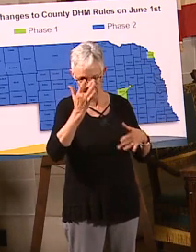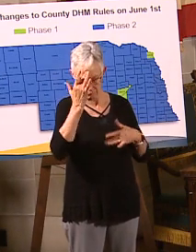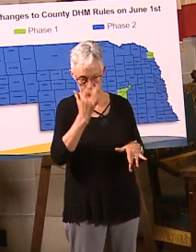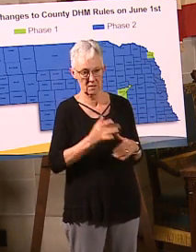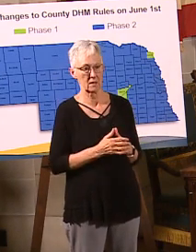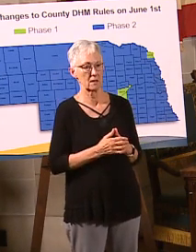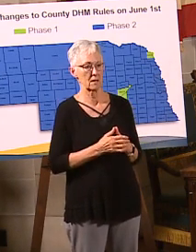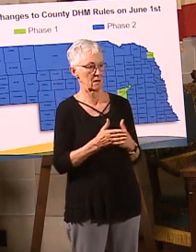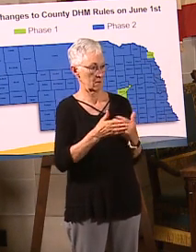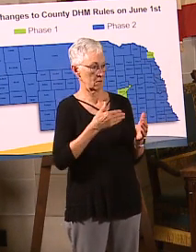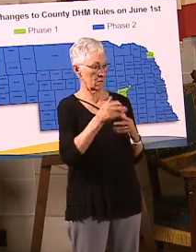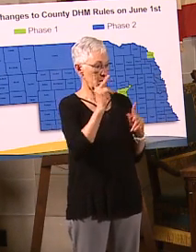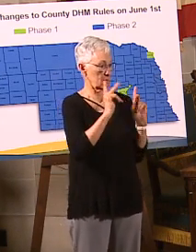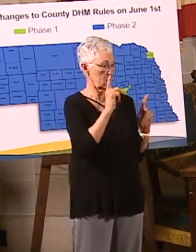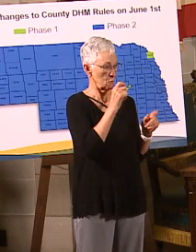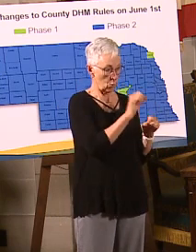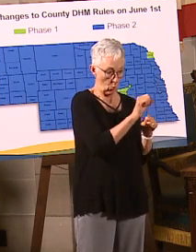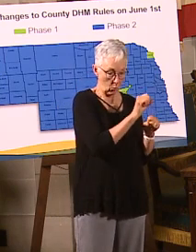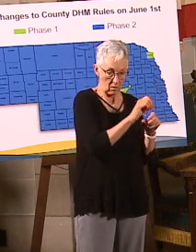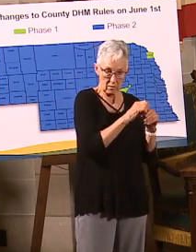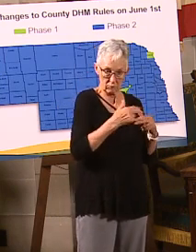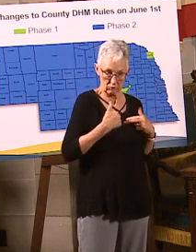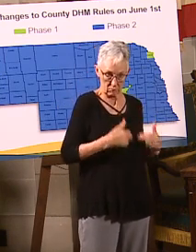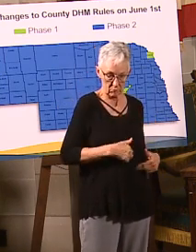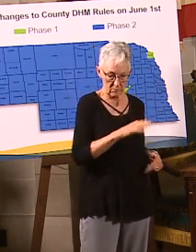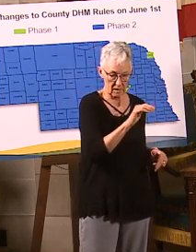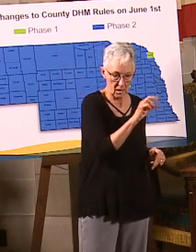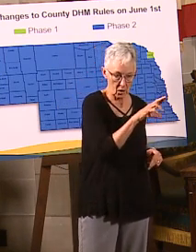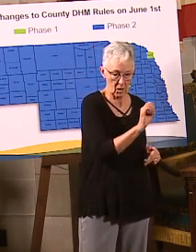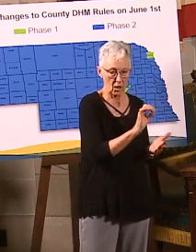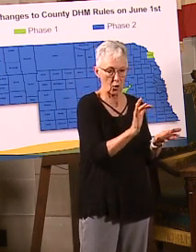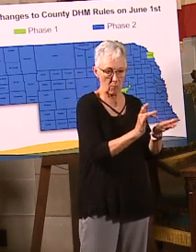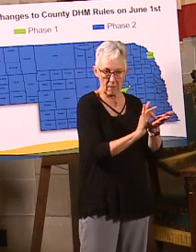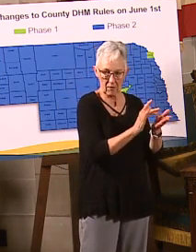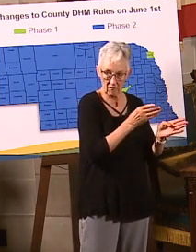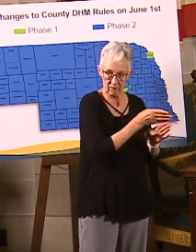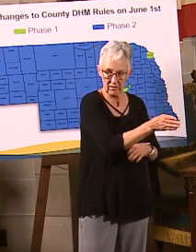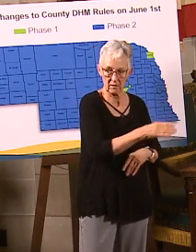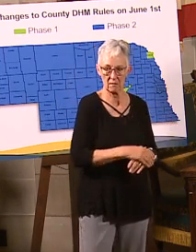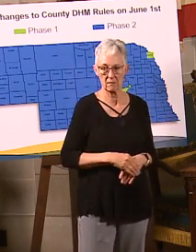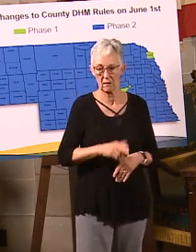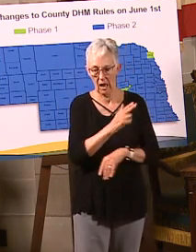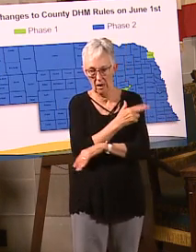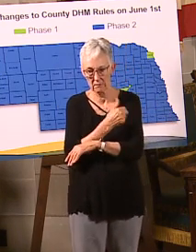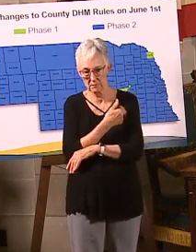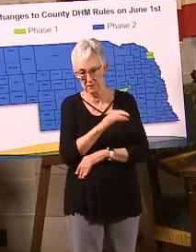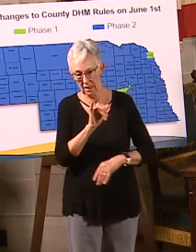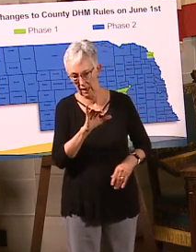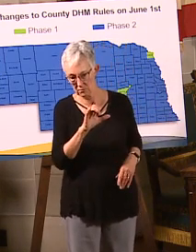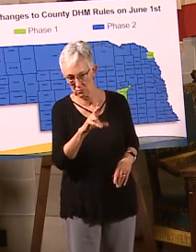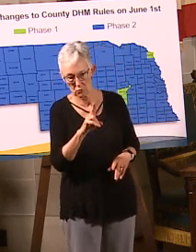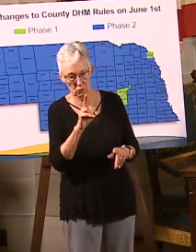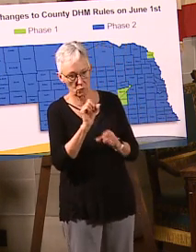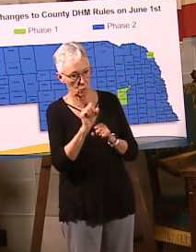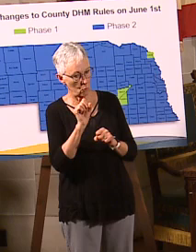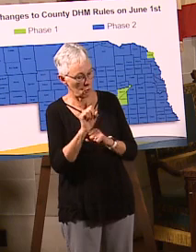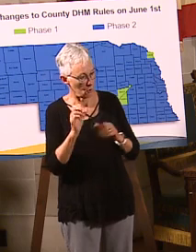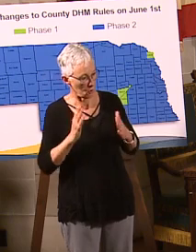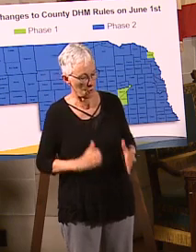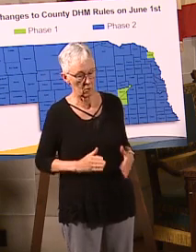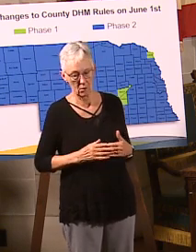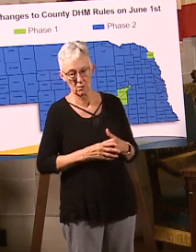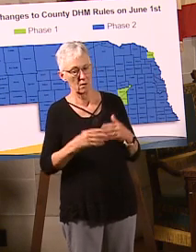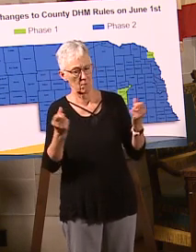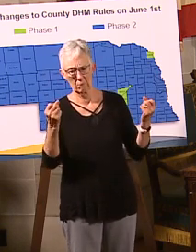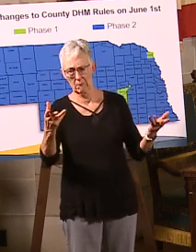it's folks in our healthcare system, our long-term care facilities, our hospital ICUs. We've had so many people working